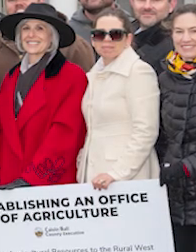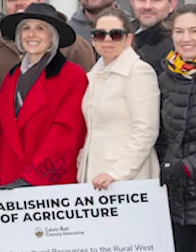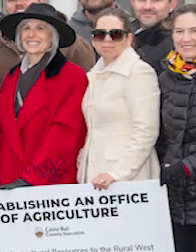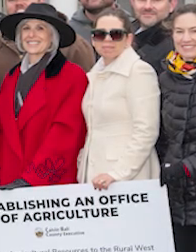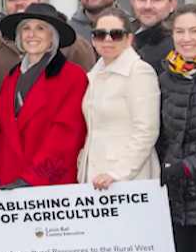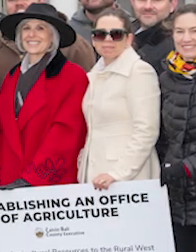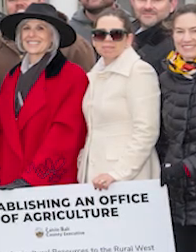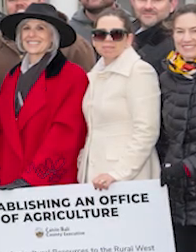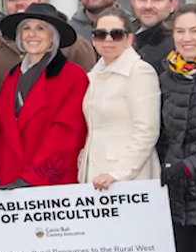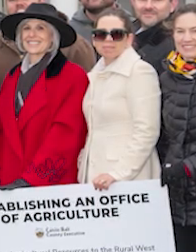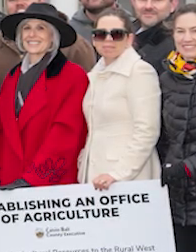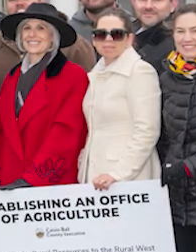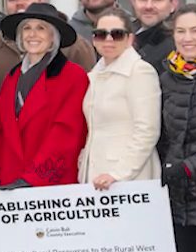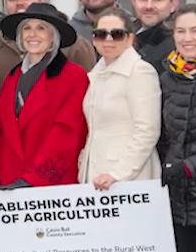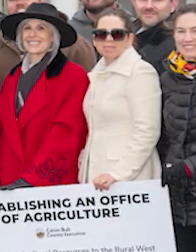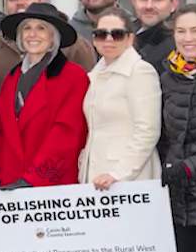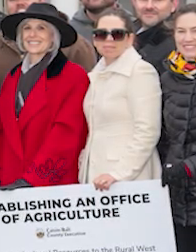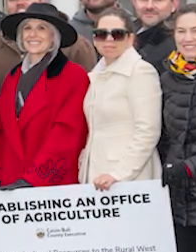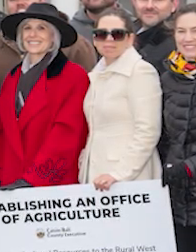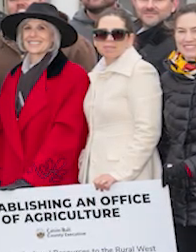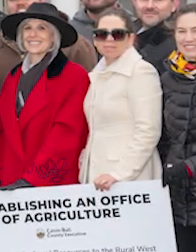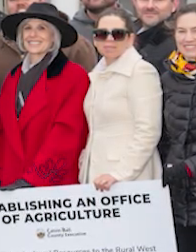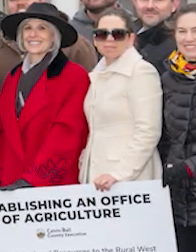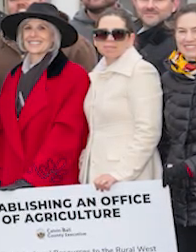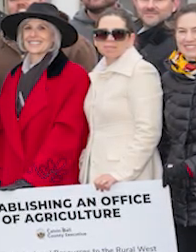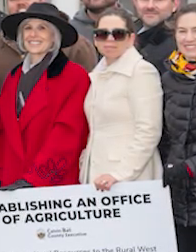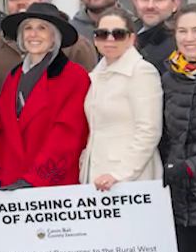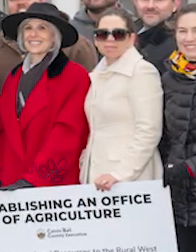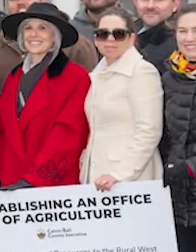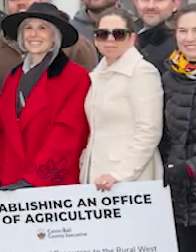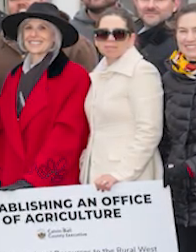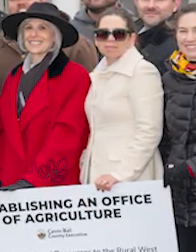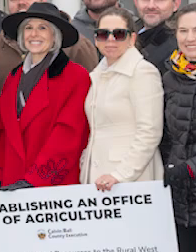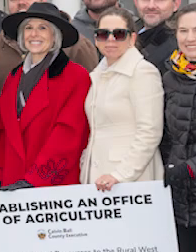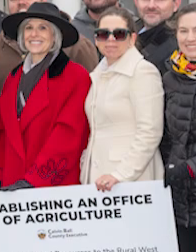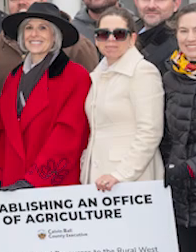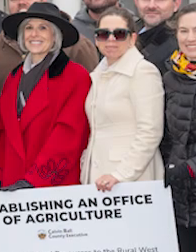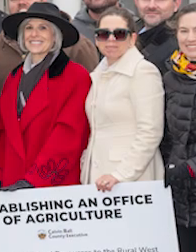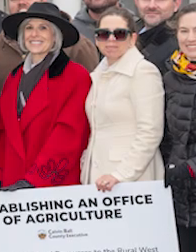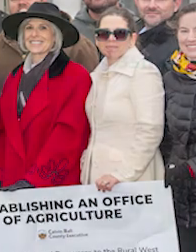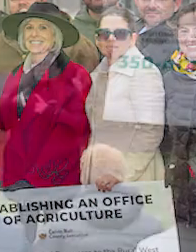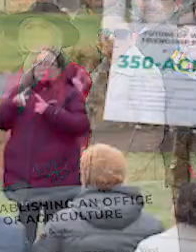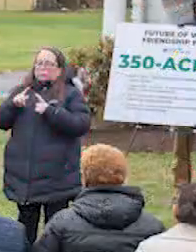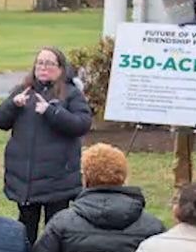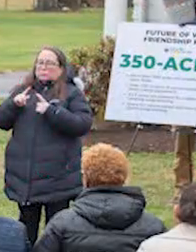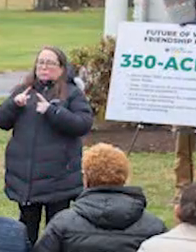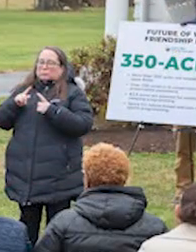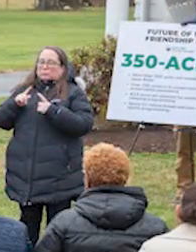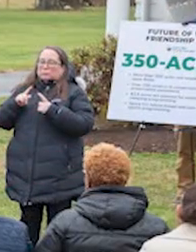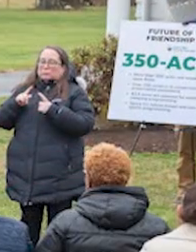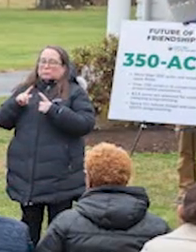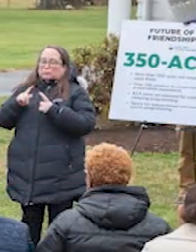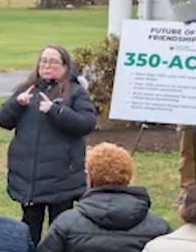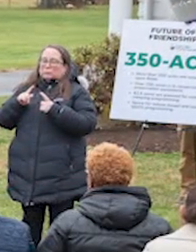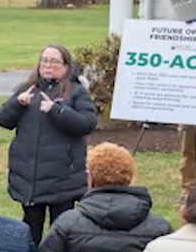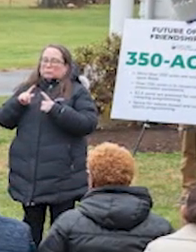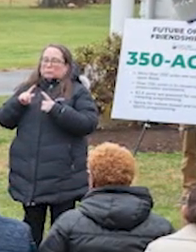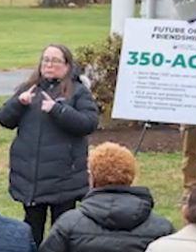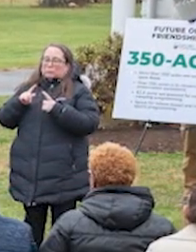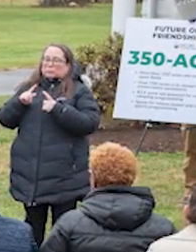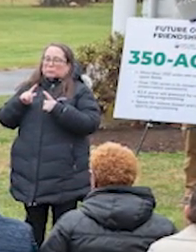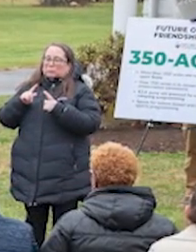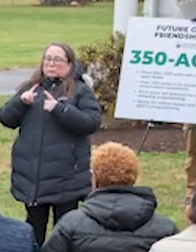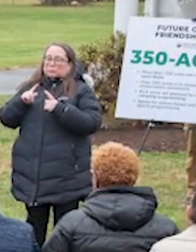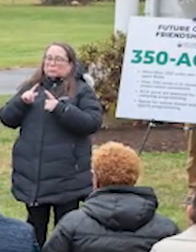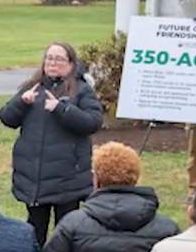Office of Agriculture, only the third of its kind in the entire state. With our partners on the County Council,